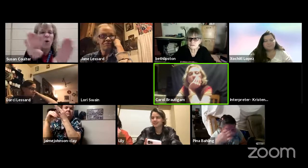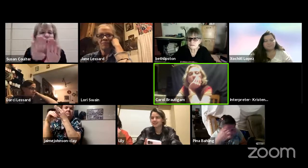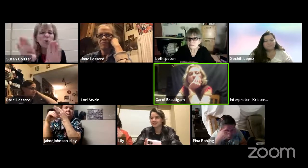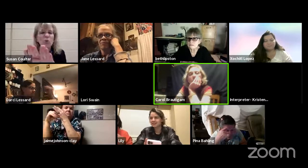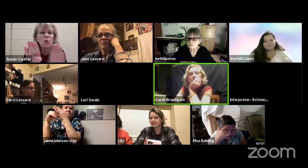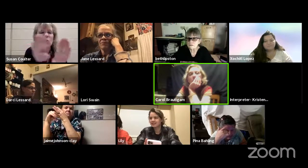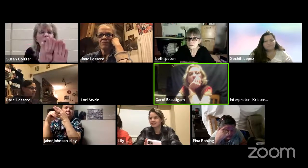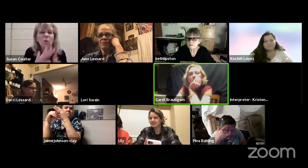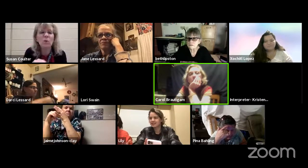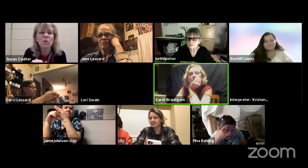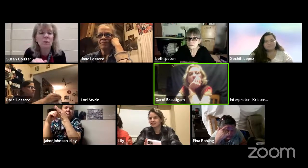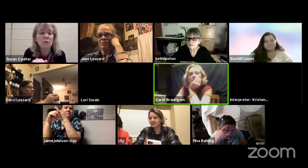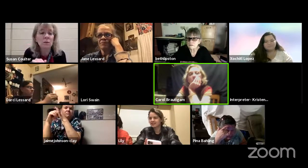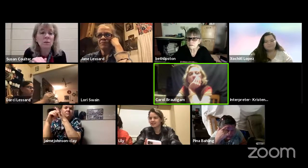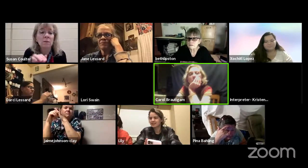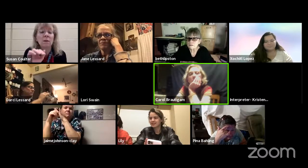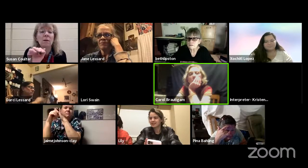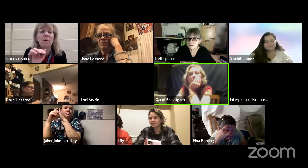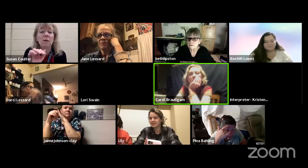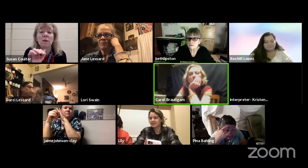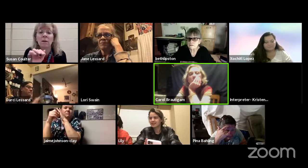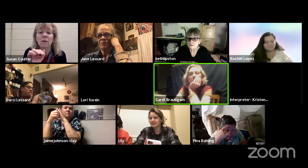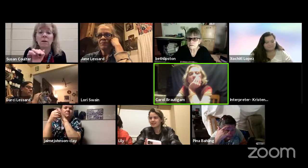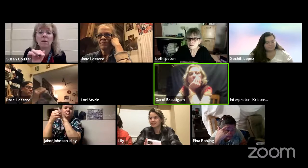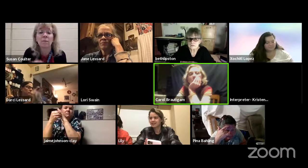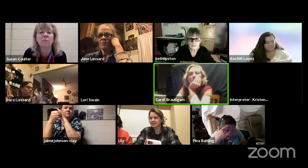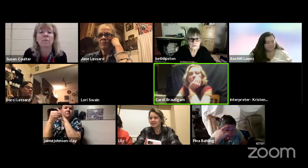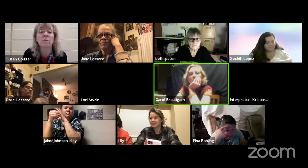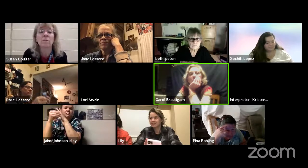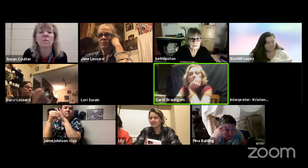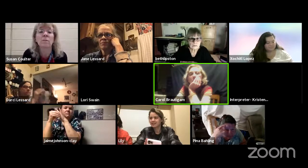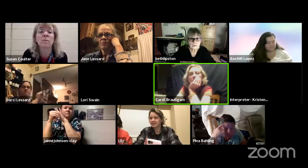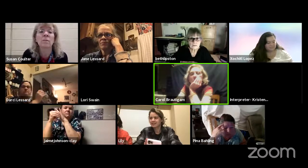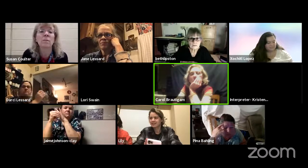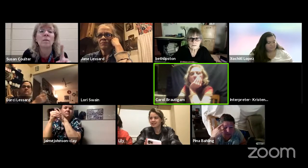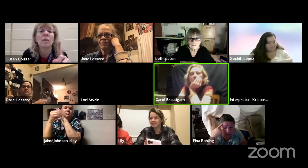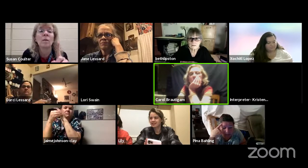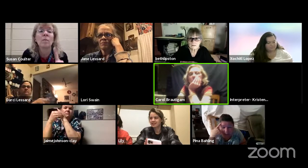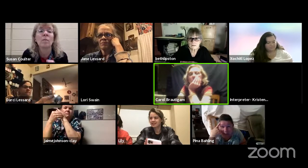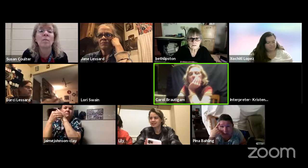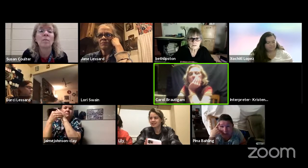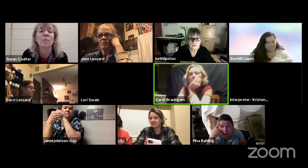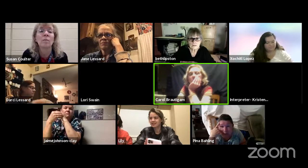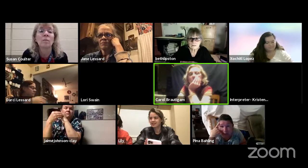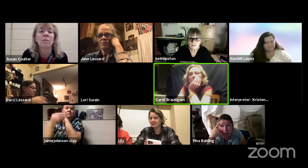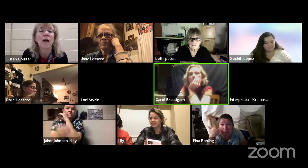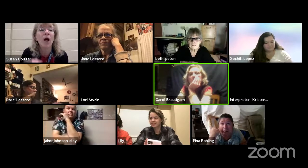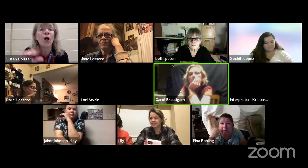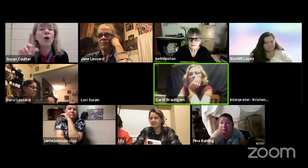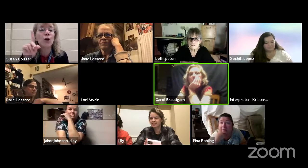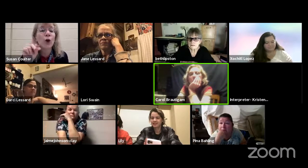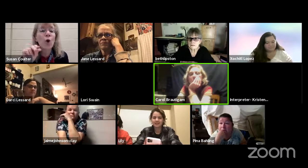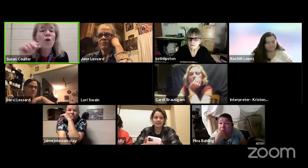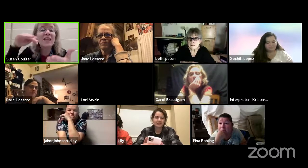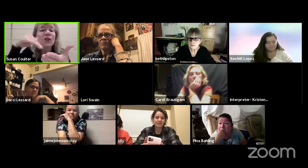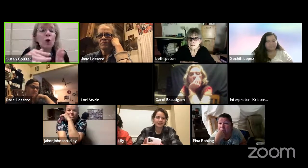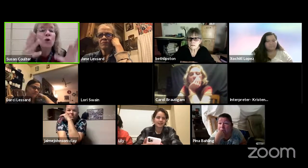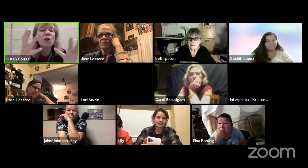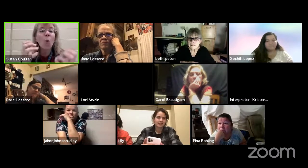Christmas Tree Lane used to be the most bustling shopping district in town. We survived the Depression. There's great Do the students want